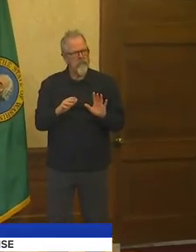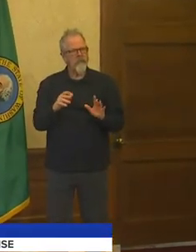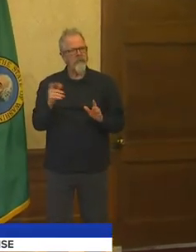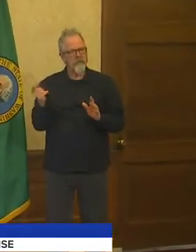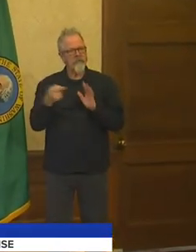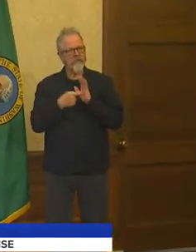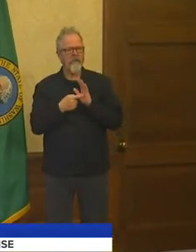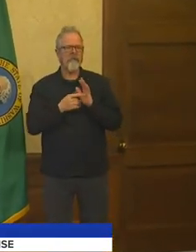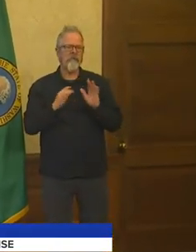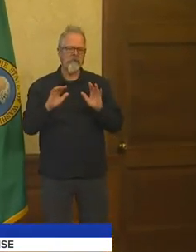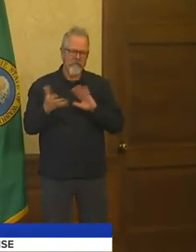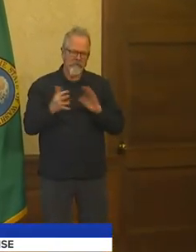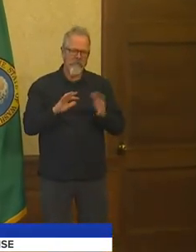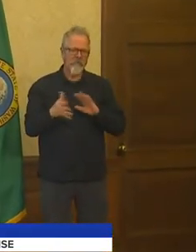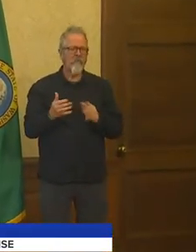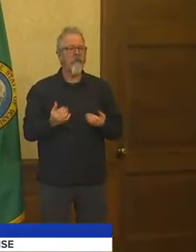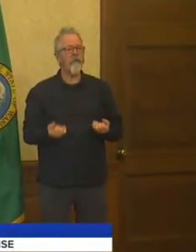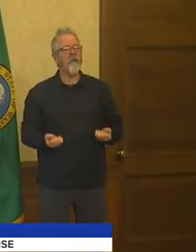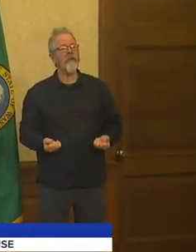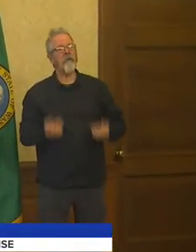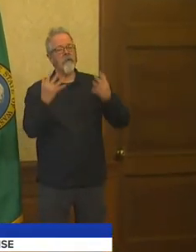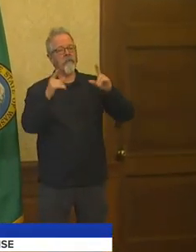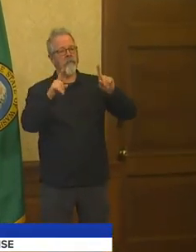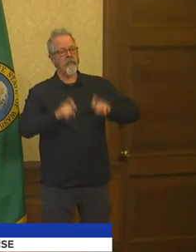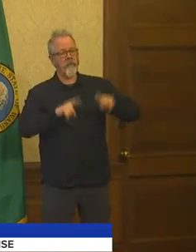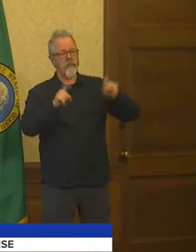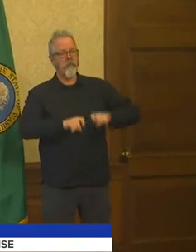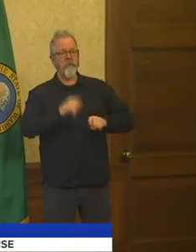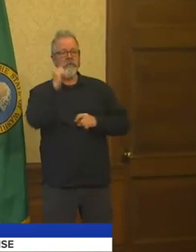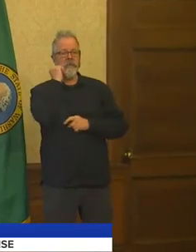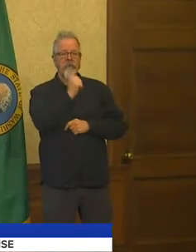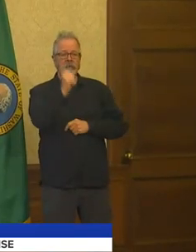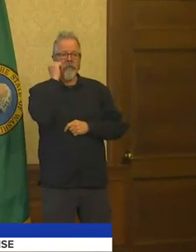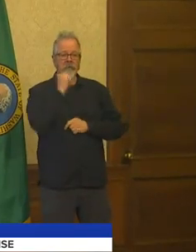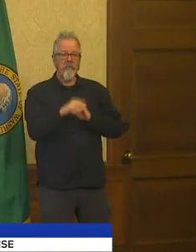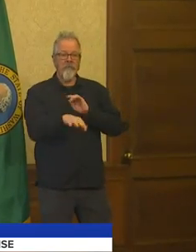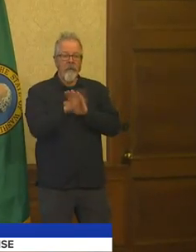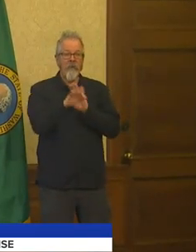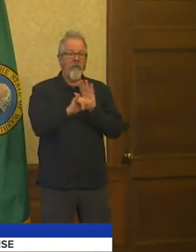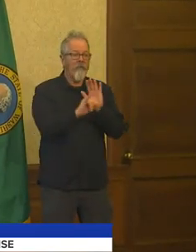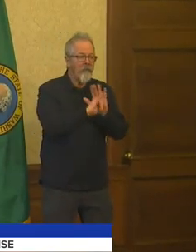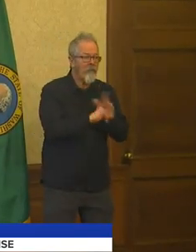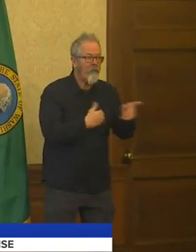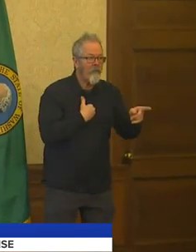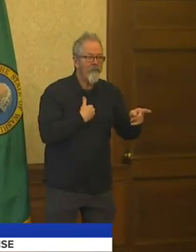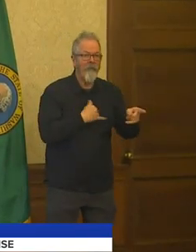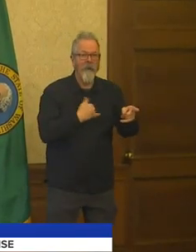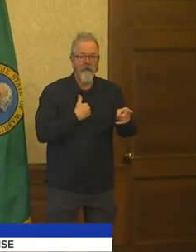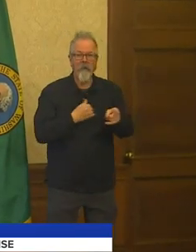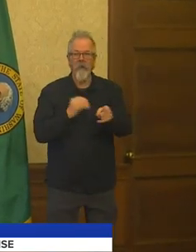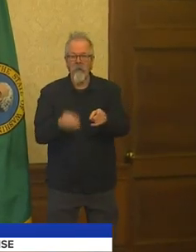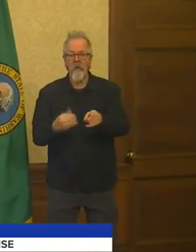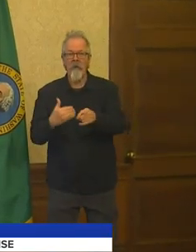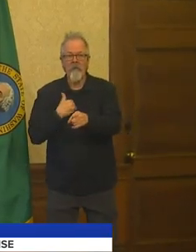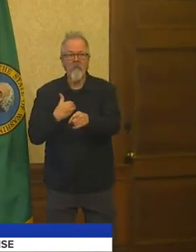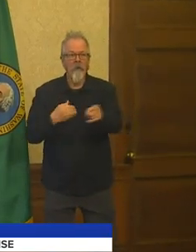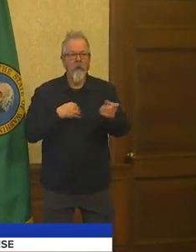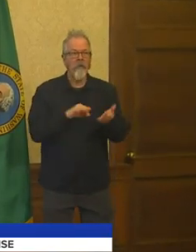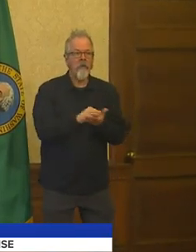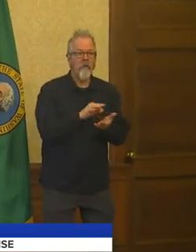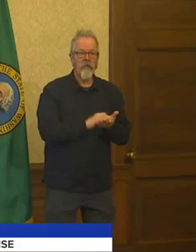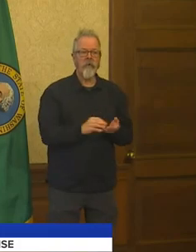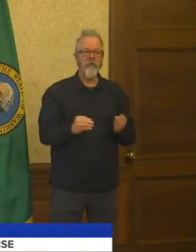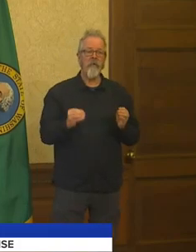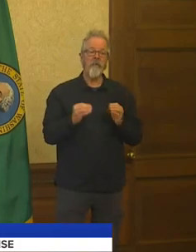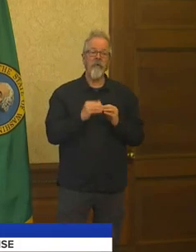that doesn't look as rosy as this chart does. There are many data points, but this is just one that is at least one